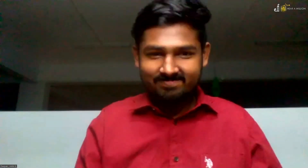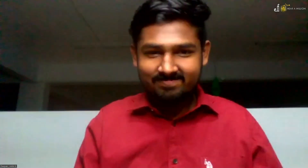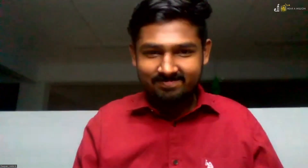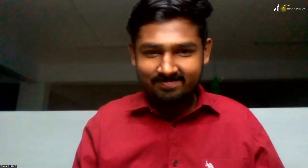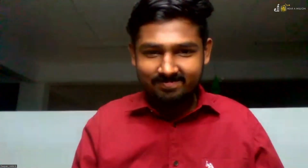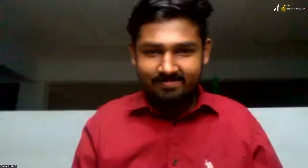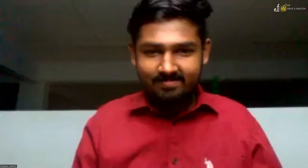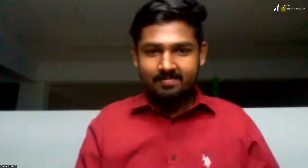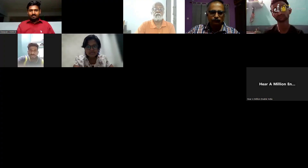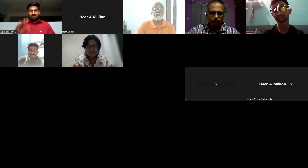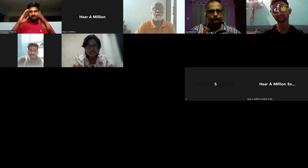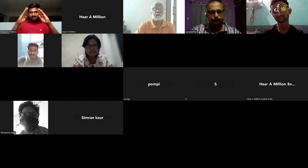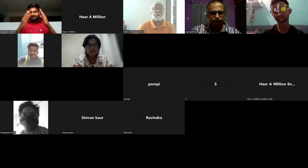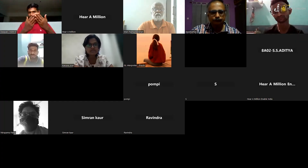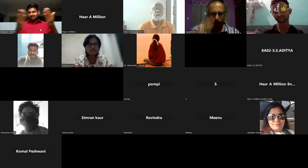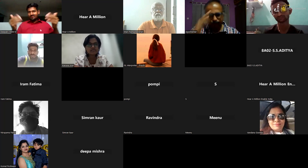Hello everyone.